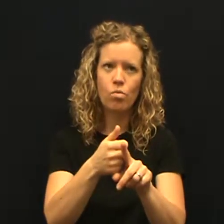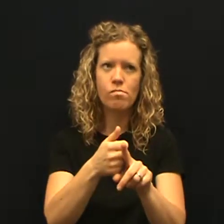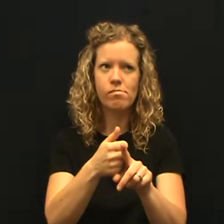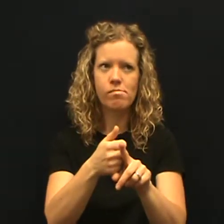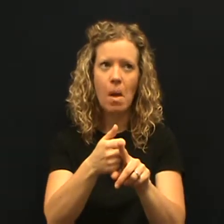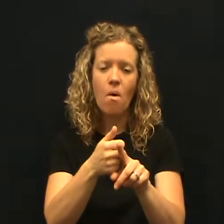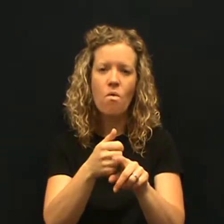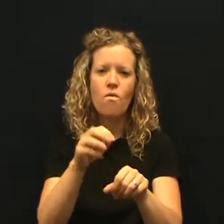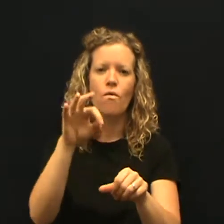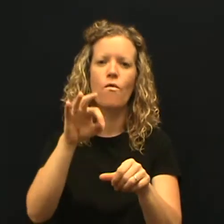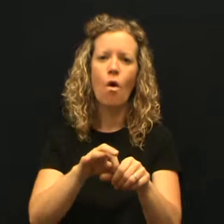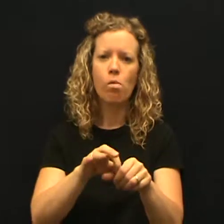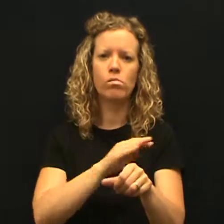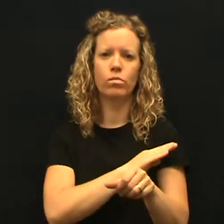directors, and so